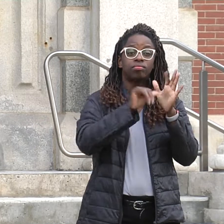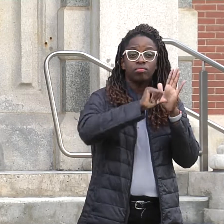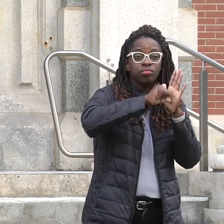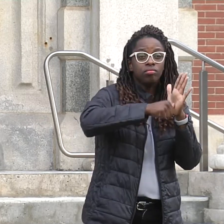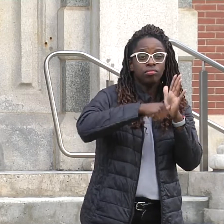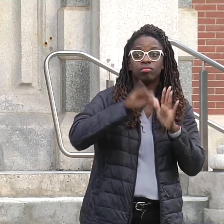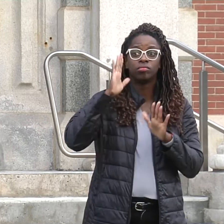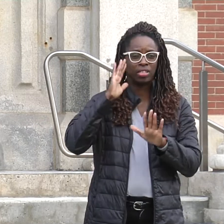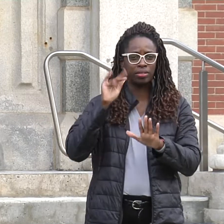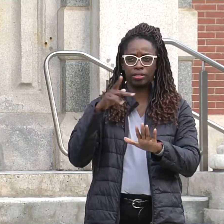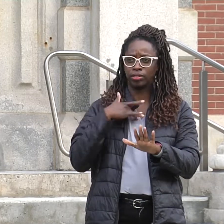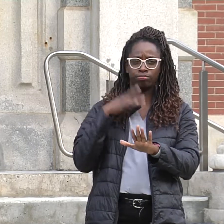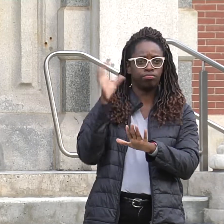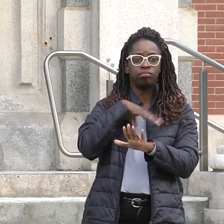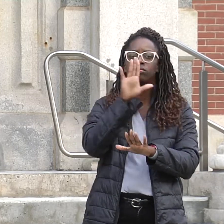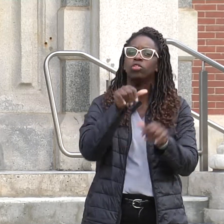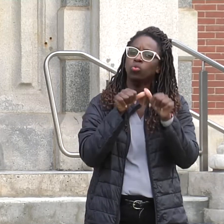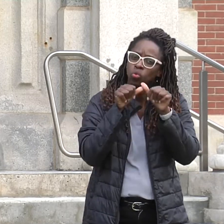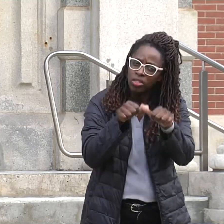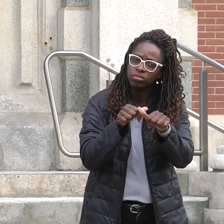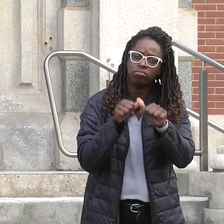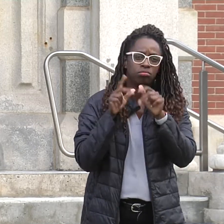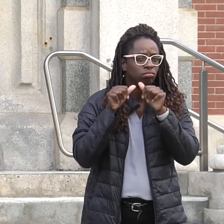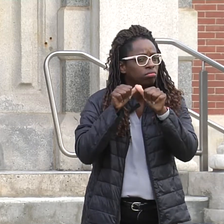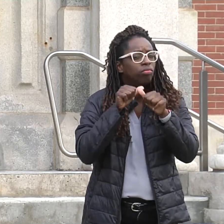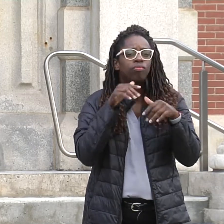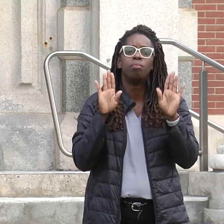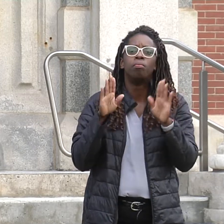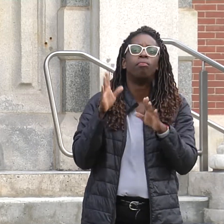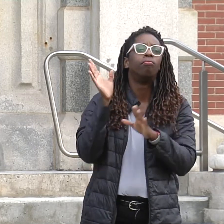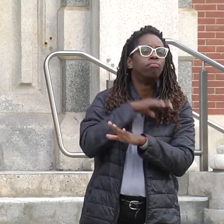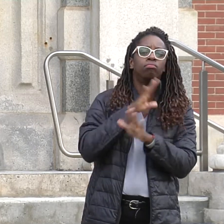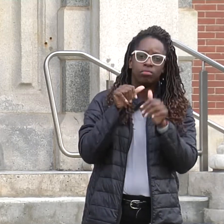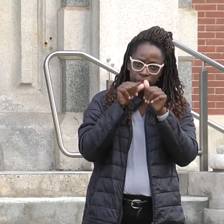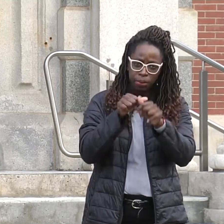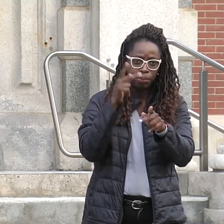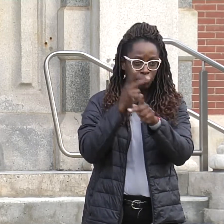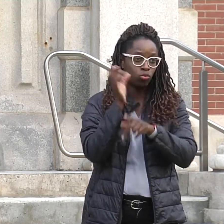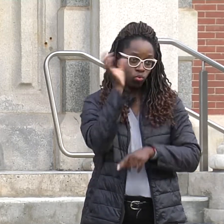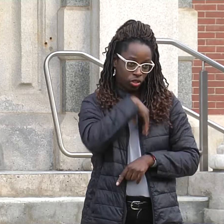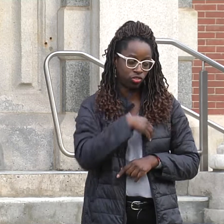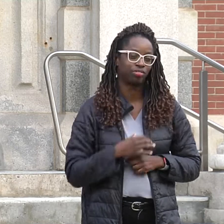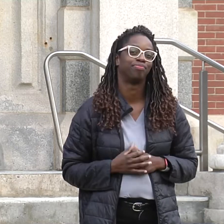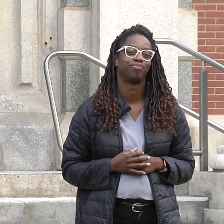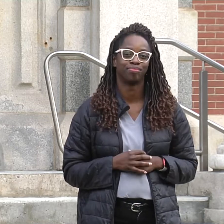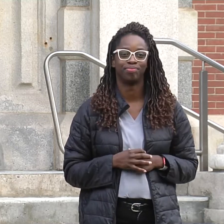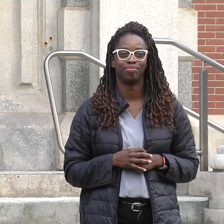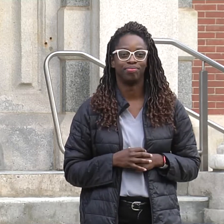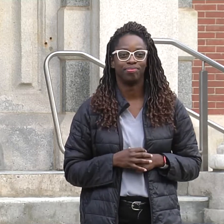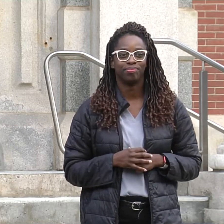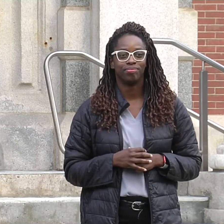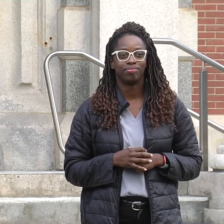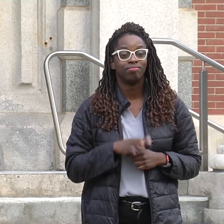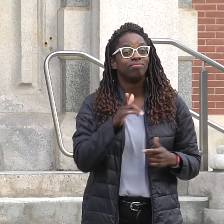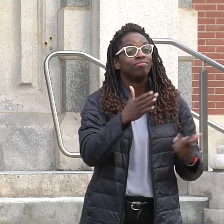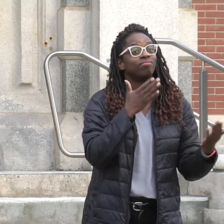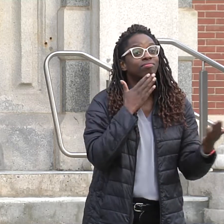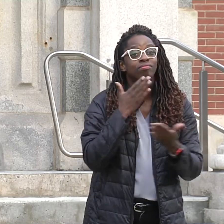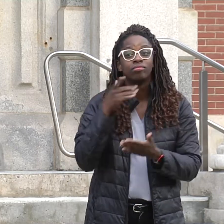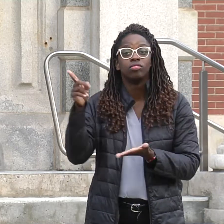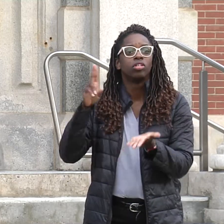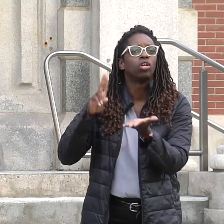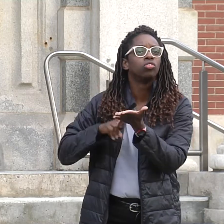so I hope that's happened. So I have a few thank yous to just give out. I want to thank the contractors who worked on the